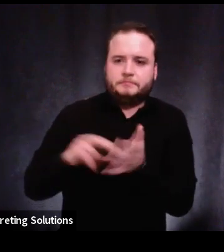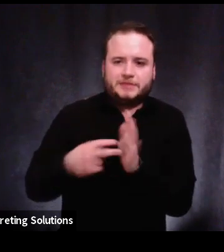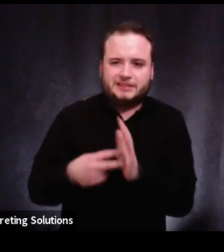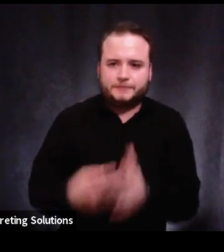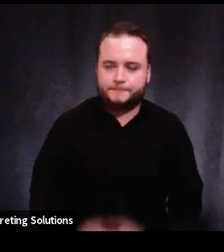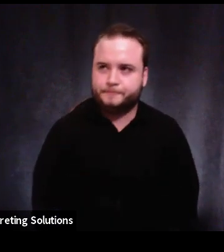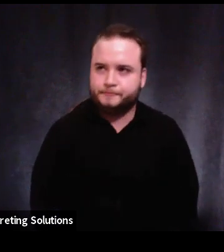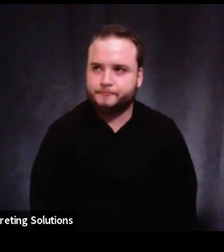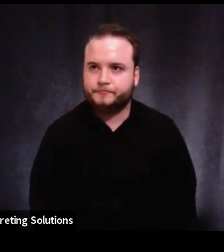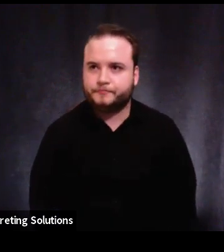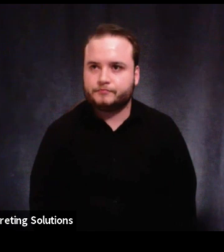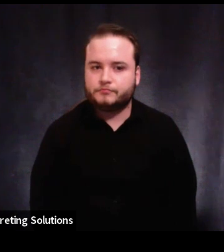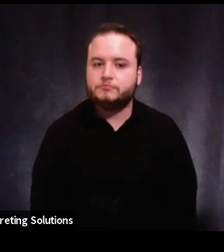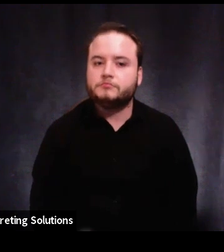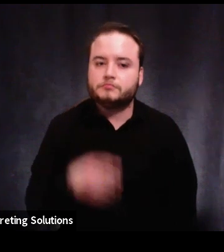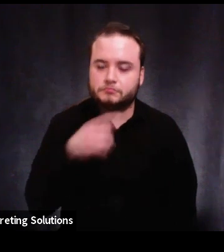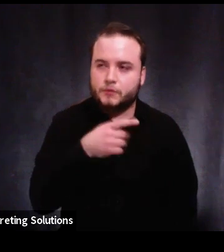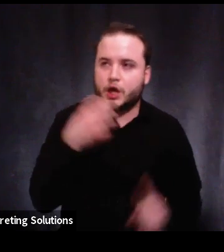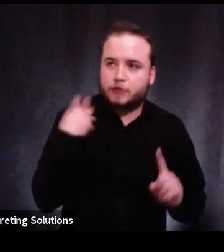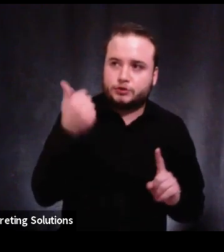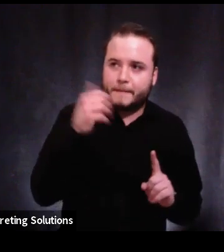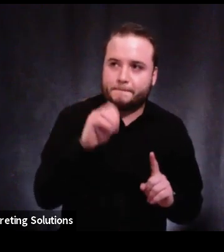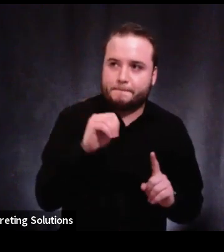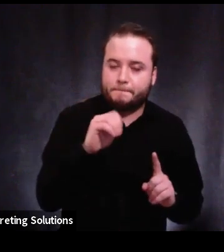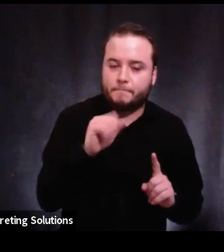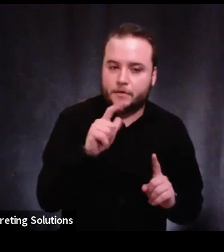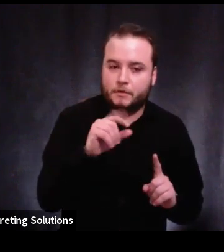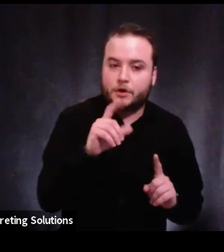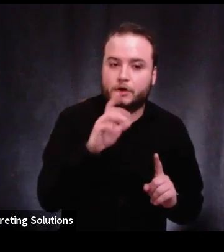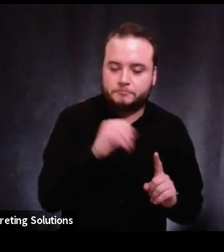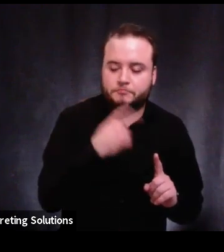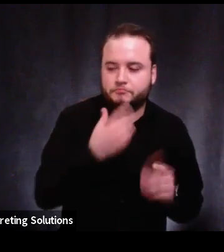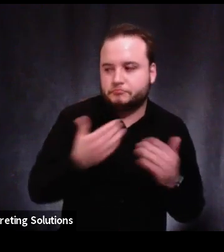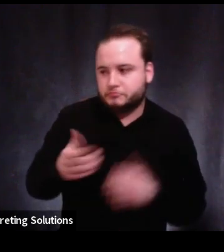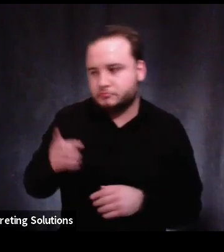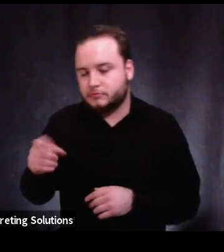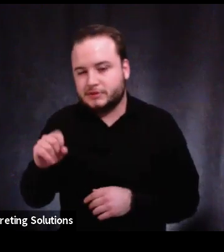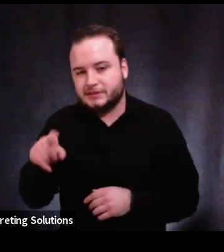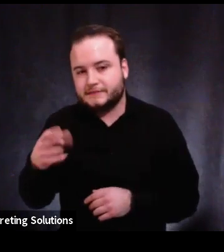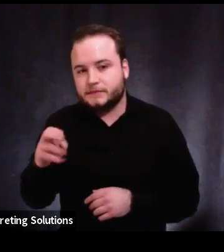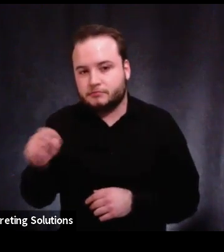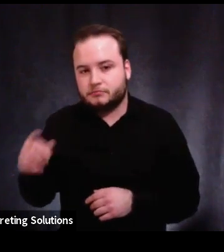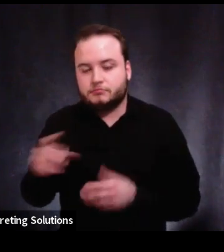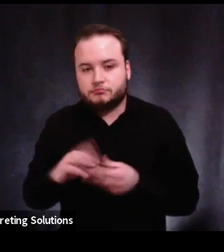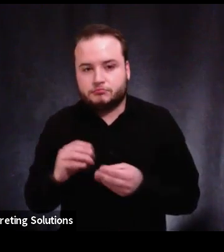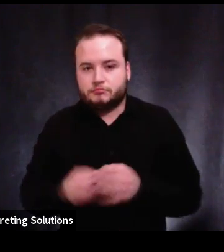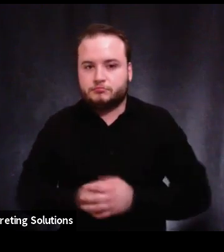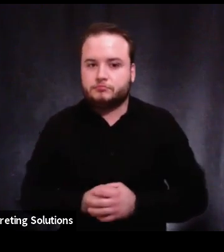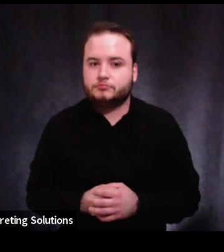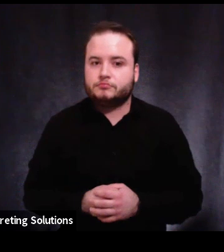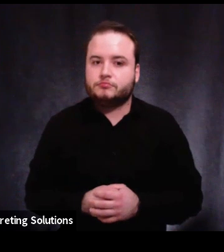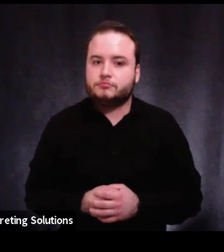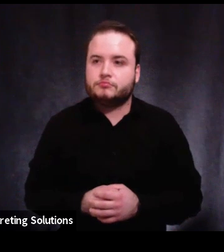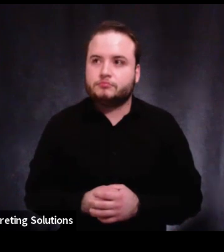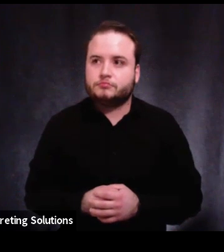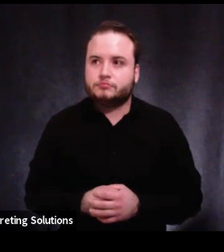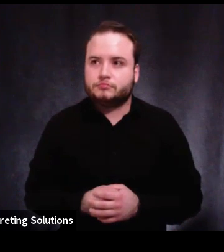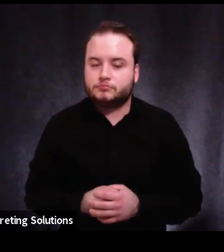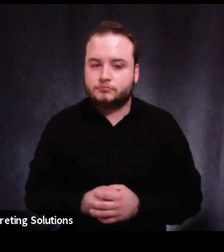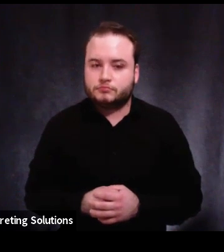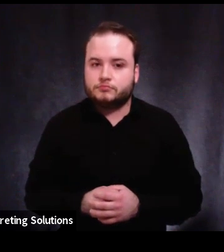Yeah, thank you, Commissioner. When the assumption of physical distancing is consistent with